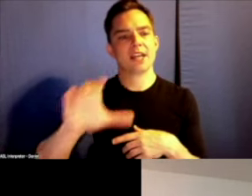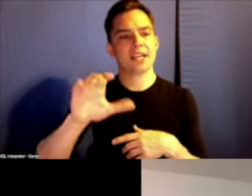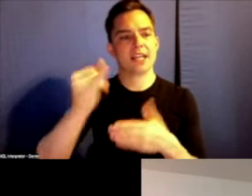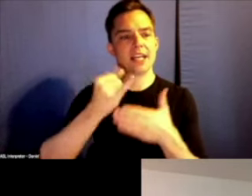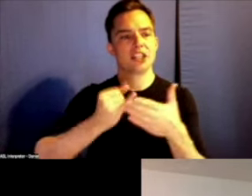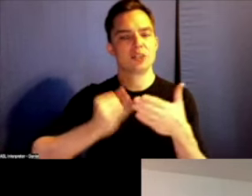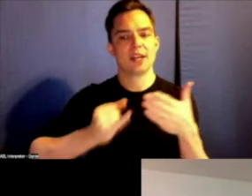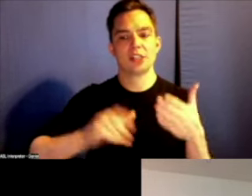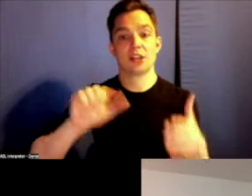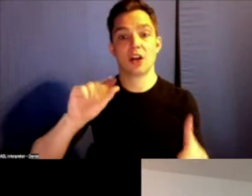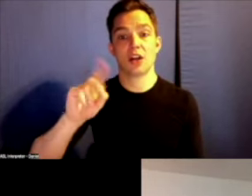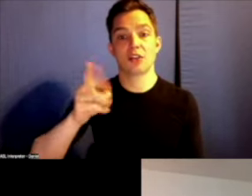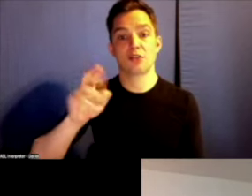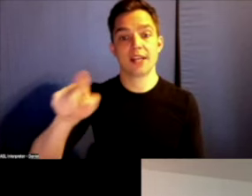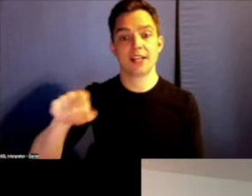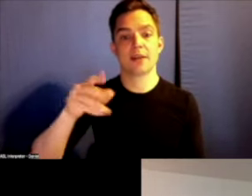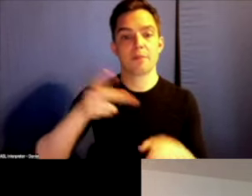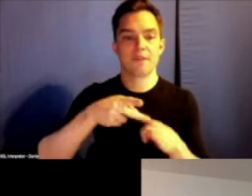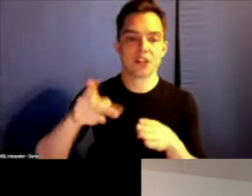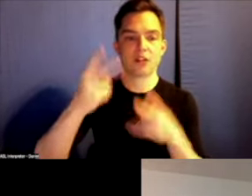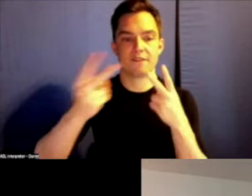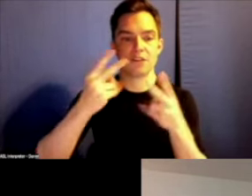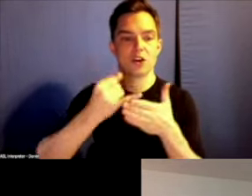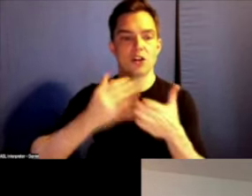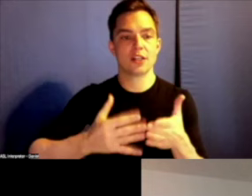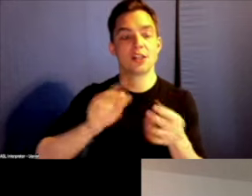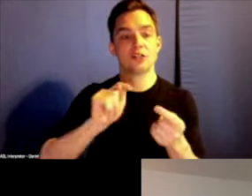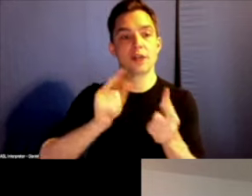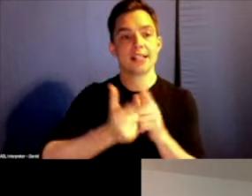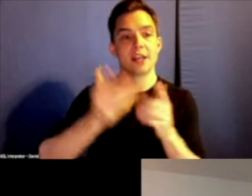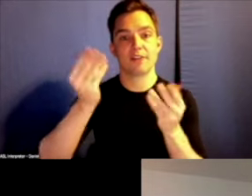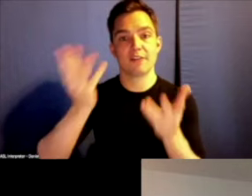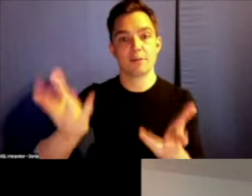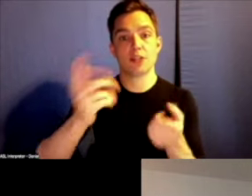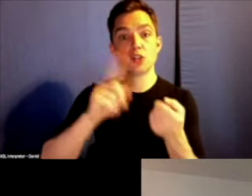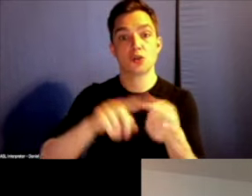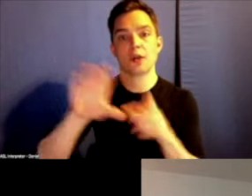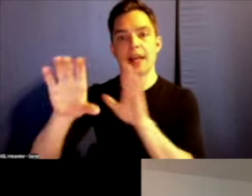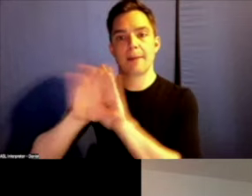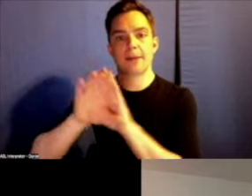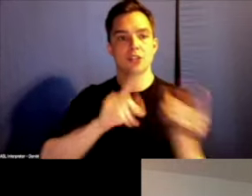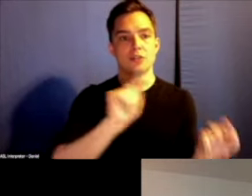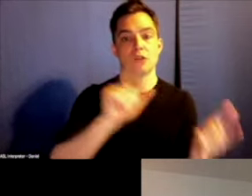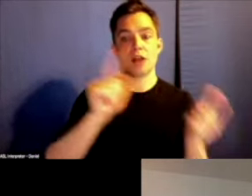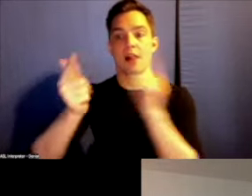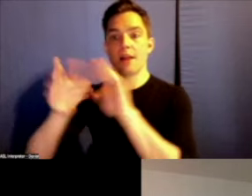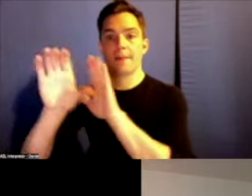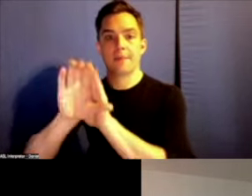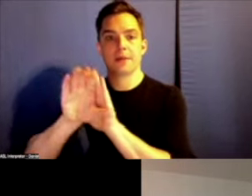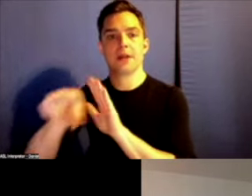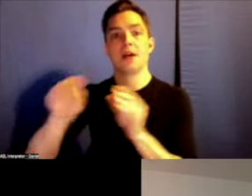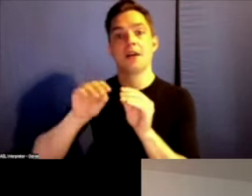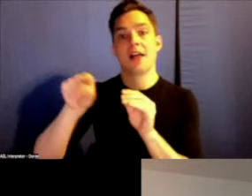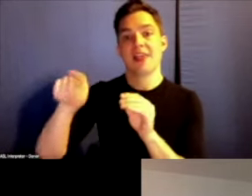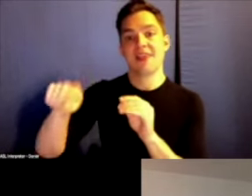Andre is a professional visual artist and translator of information into image. They have more than 12